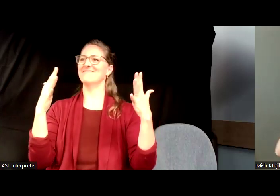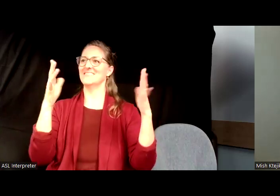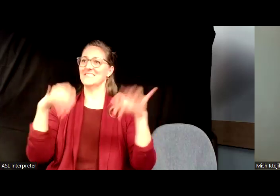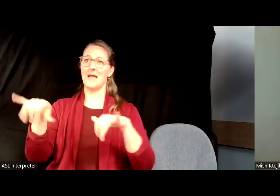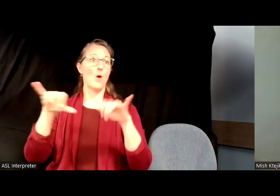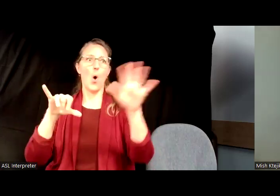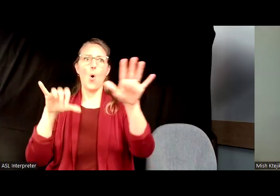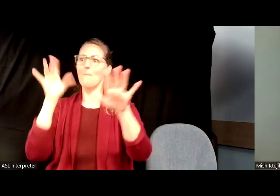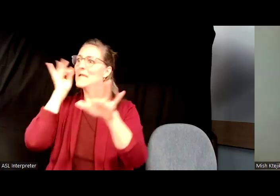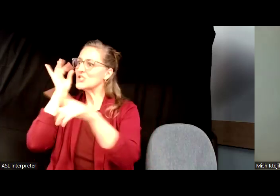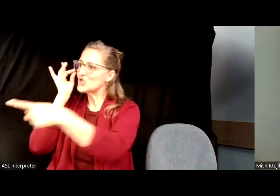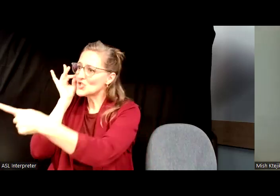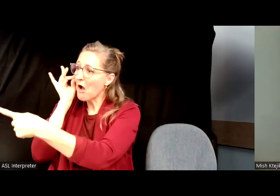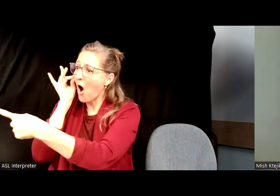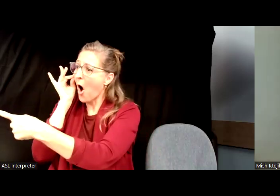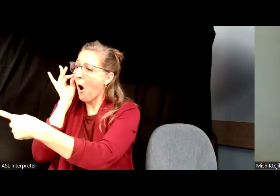Oh, Mish.